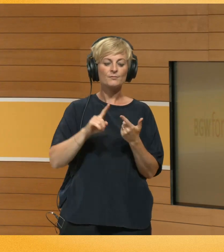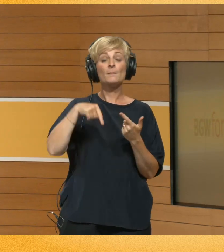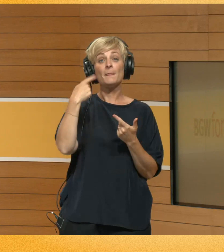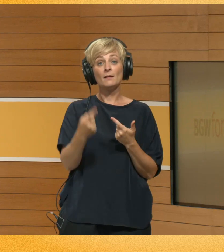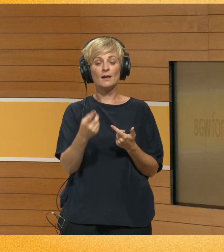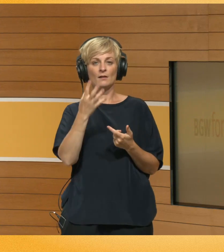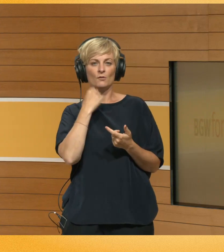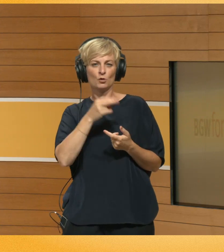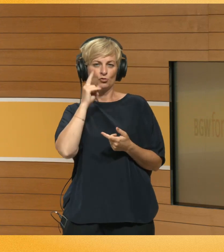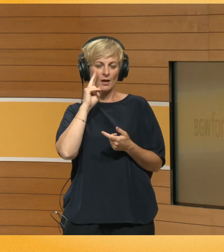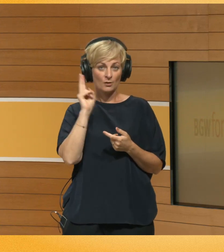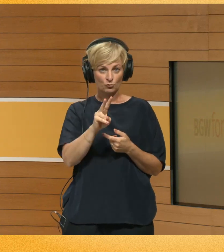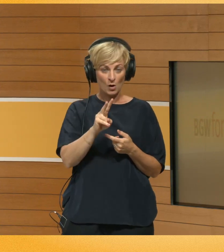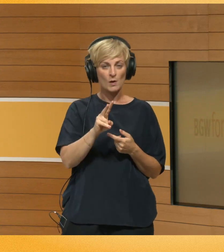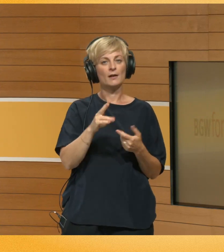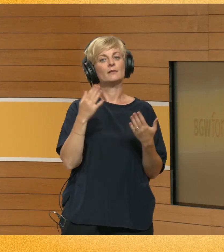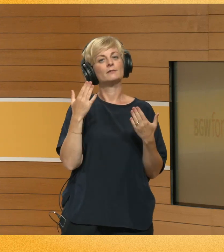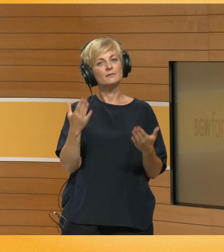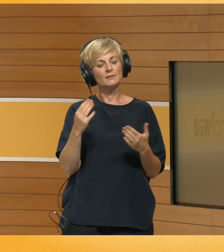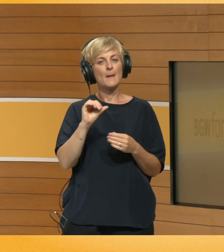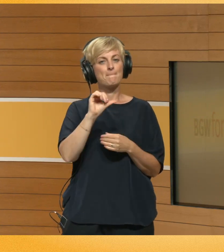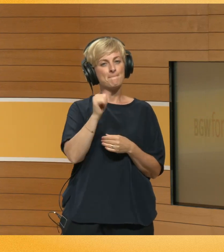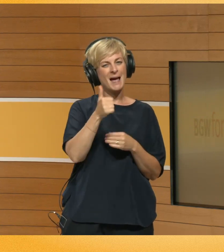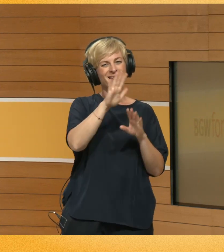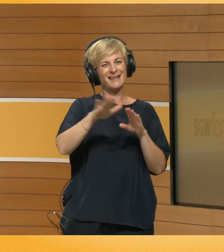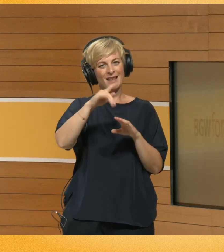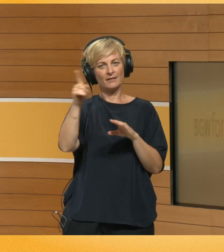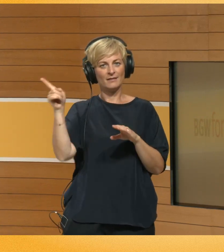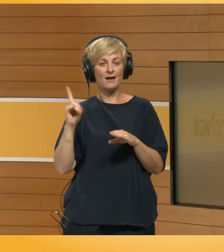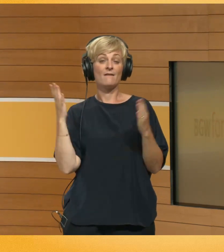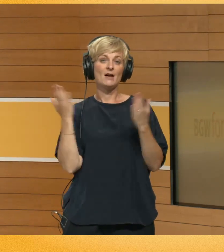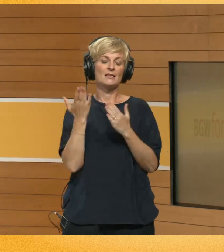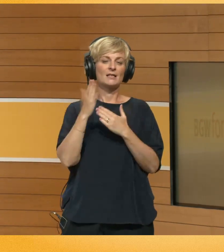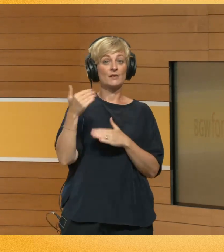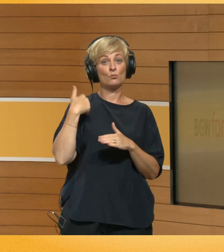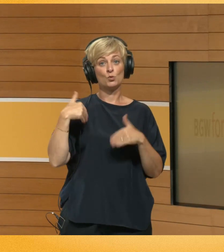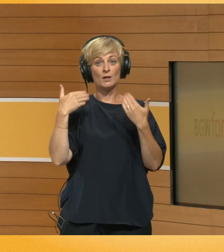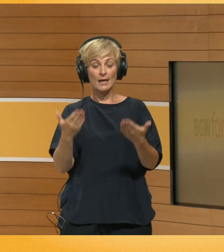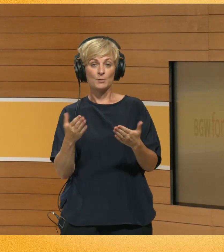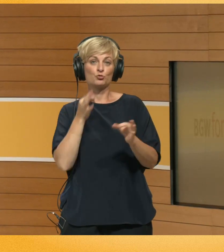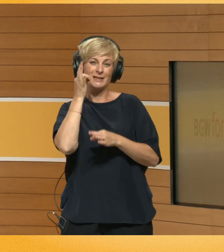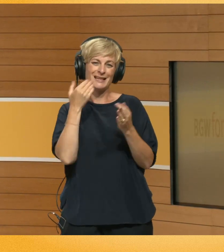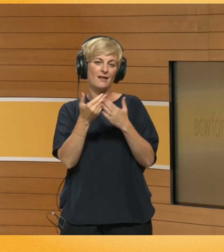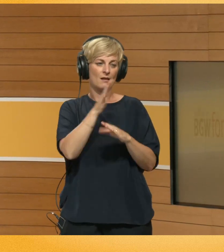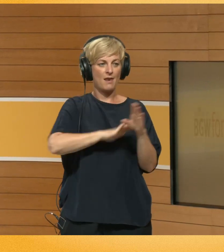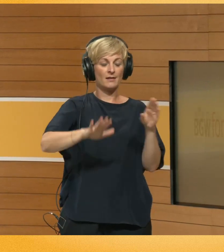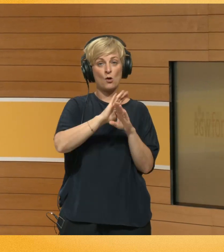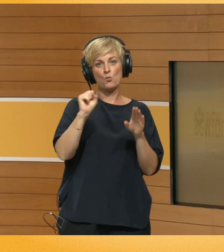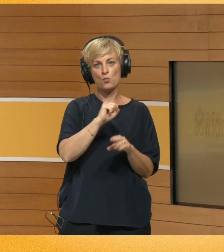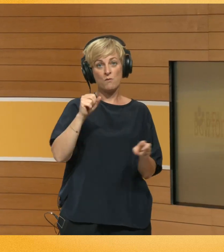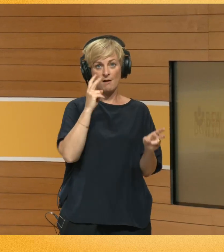were vulnerable, and international forecasters projected and